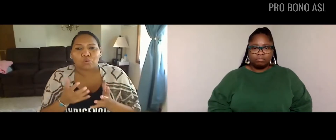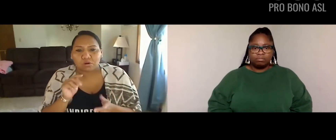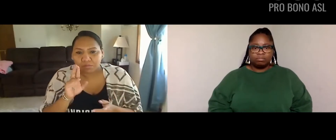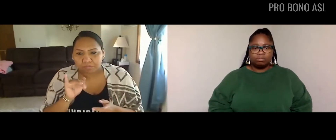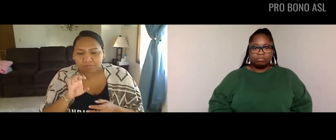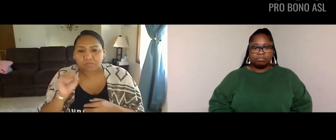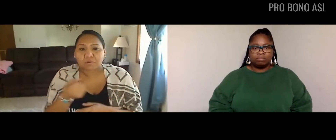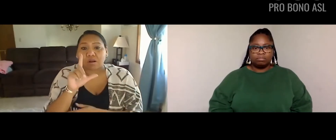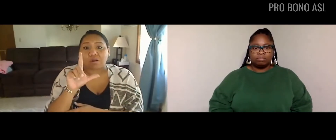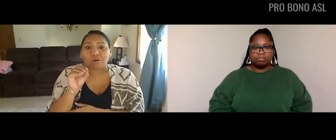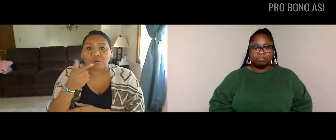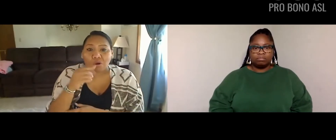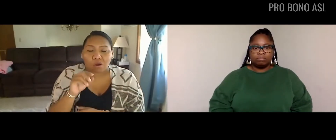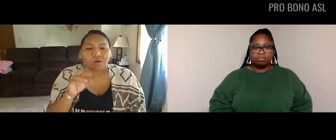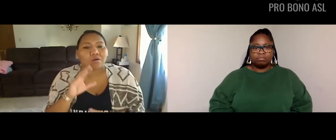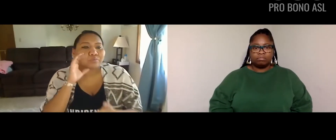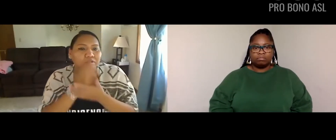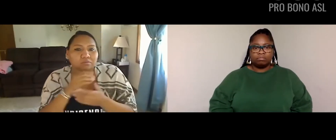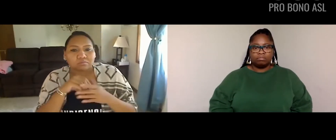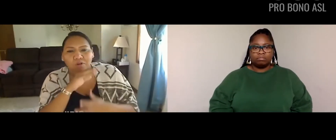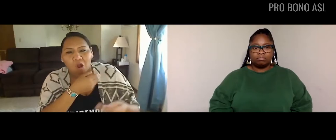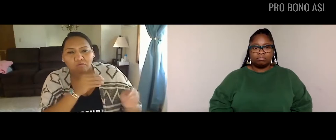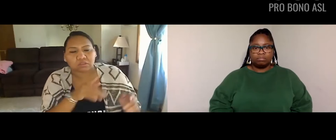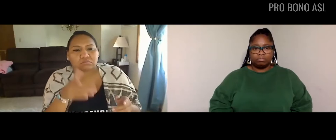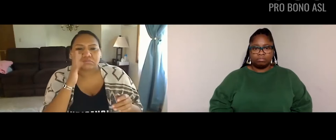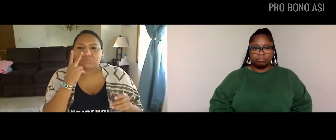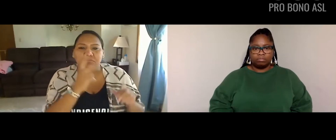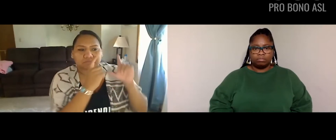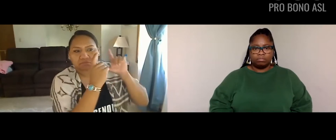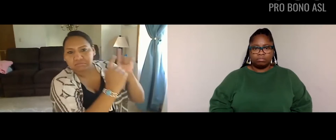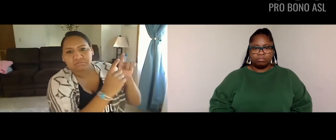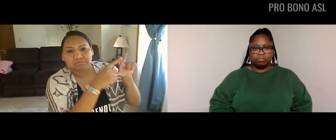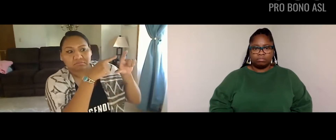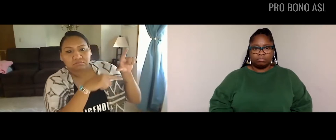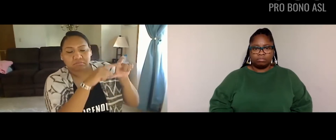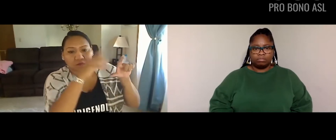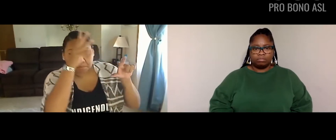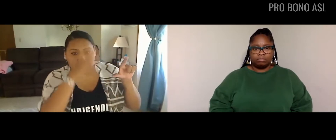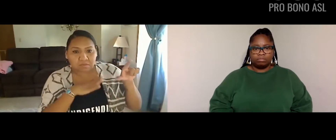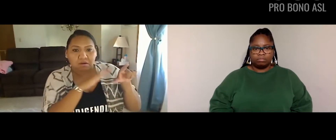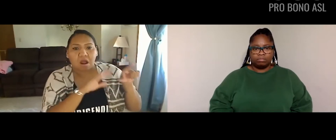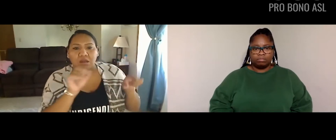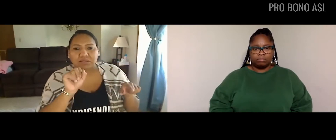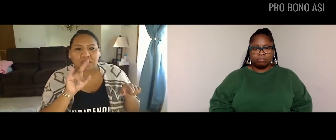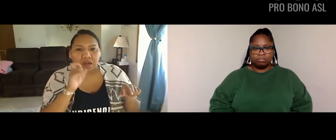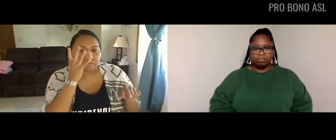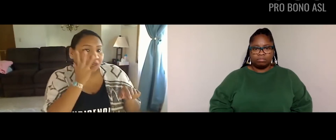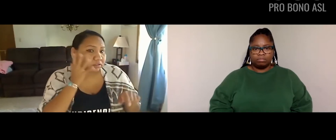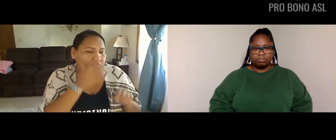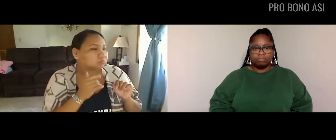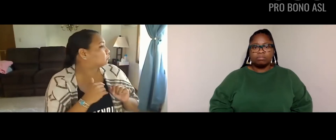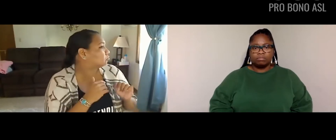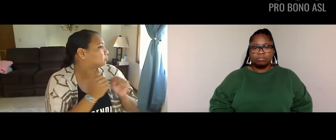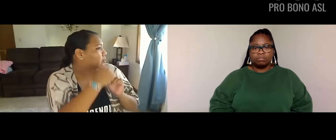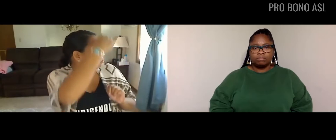The reason why we use this sign is because our tribe's logo, we have an office, and the picture that you see is of a man